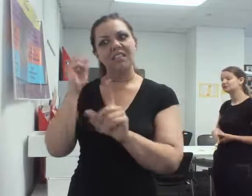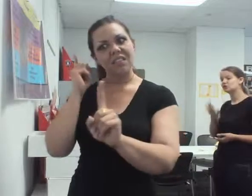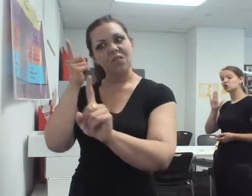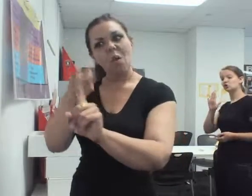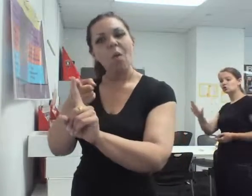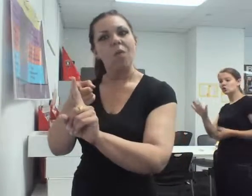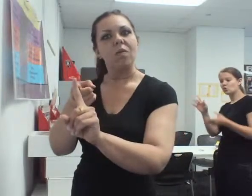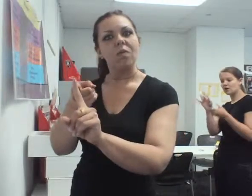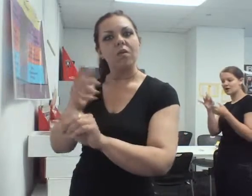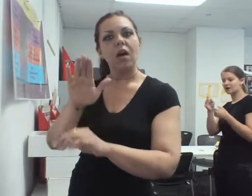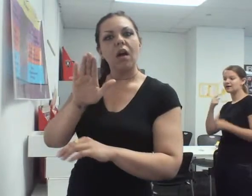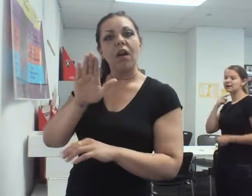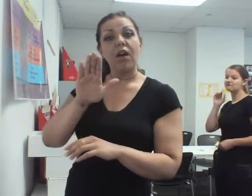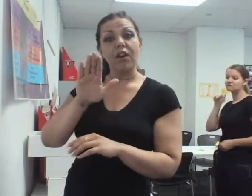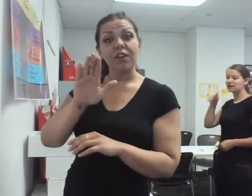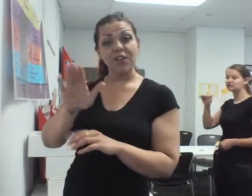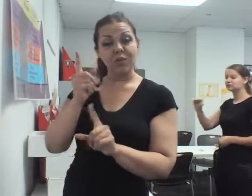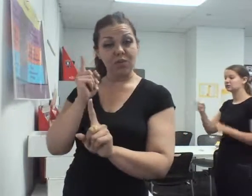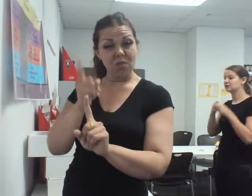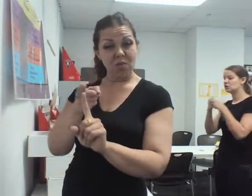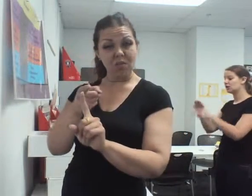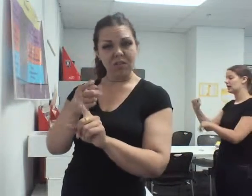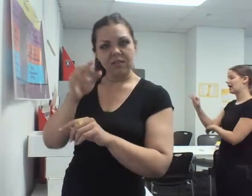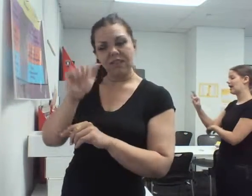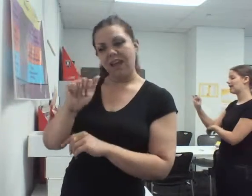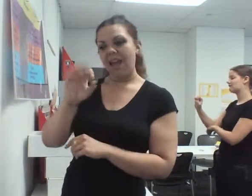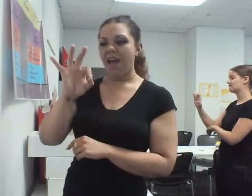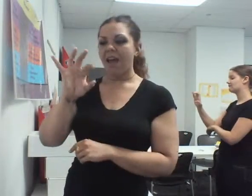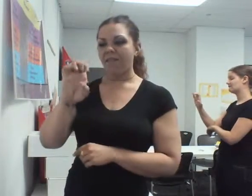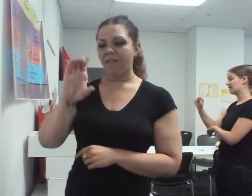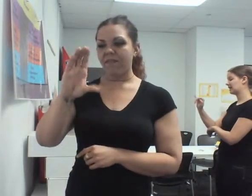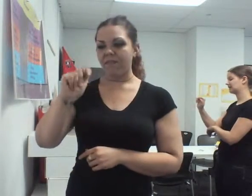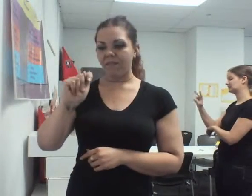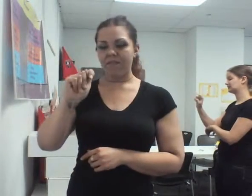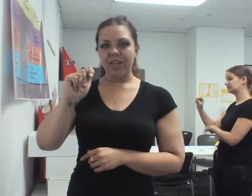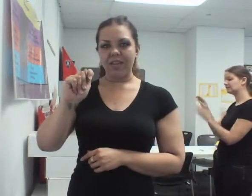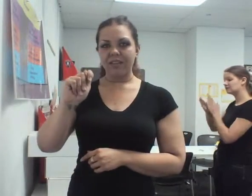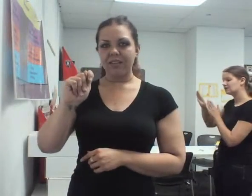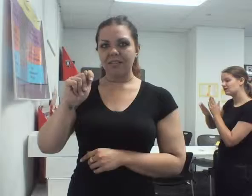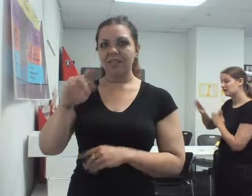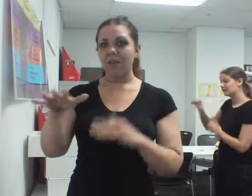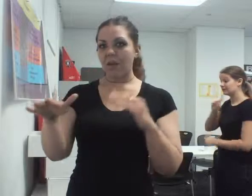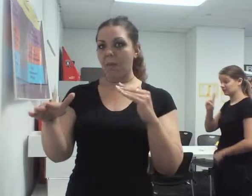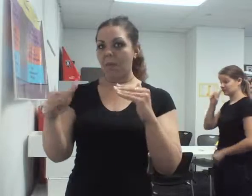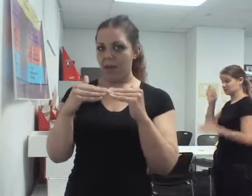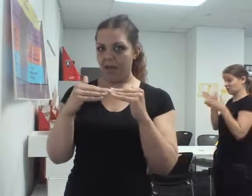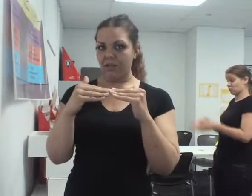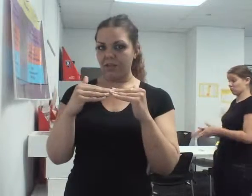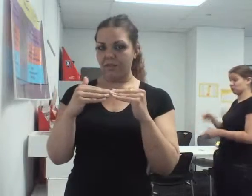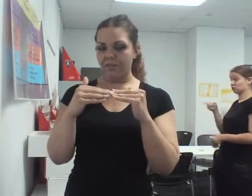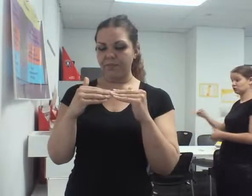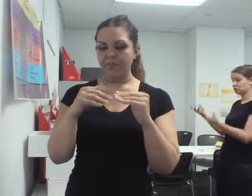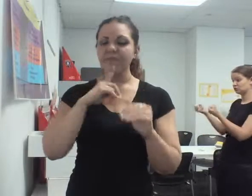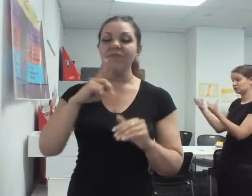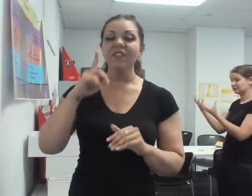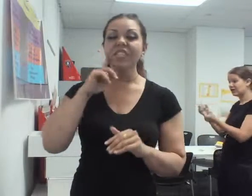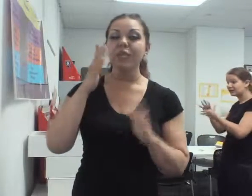called affective development. And the deaf person who is telling you this is giving you affective